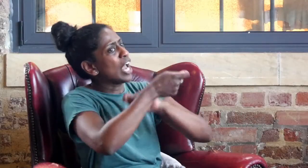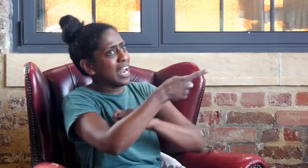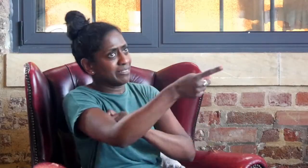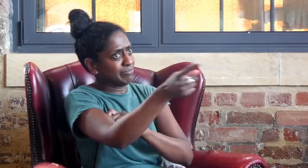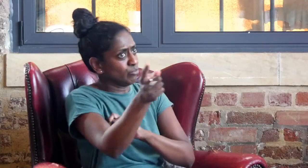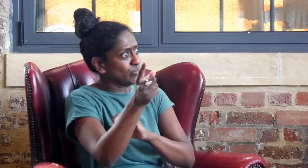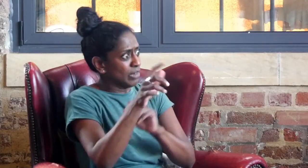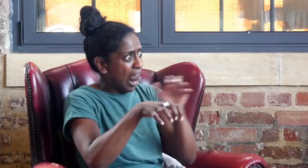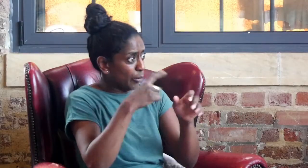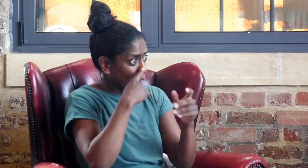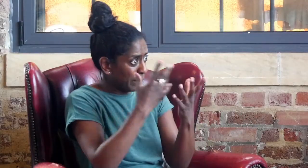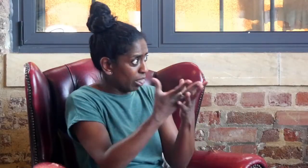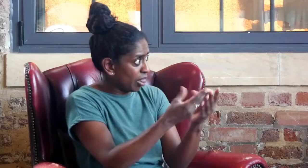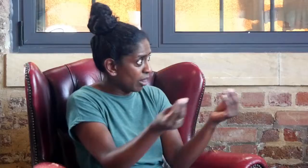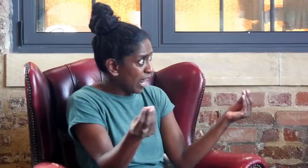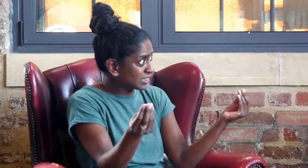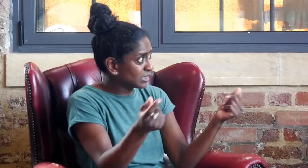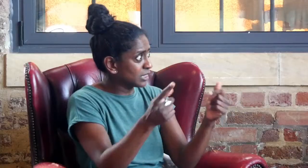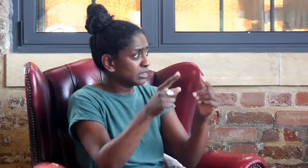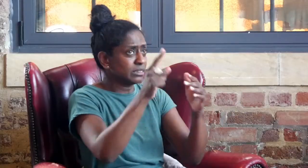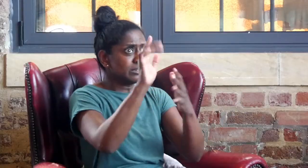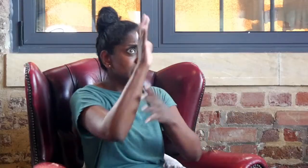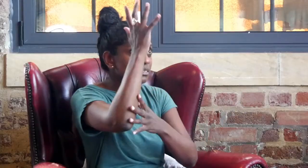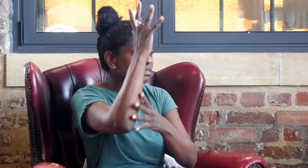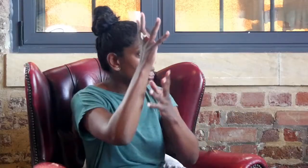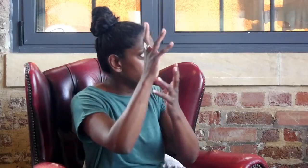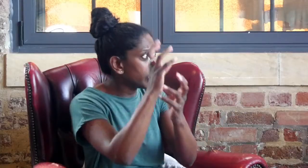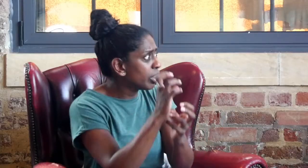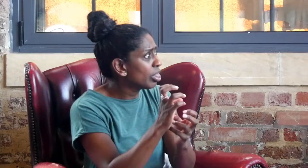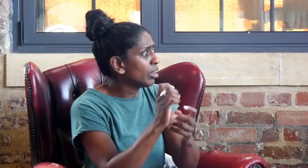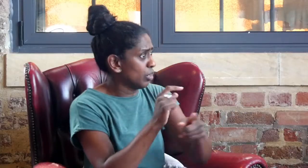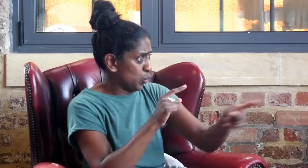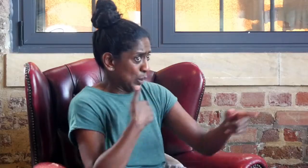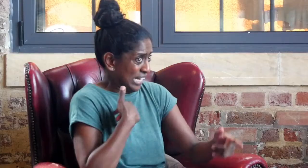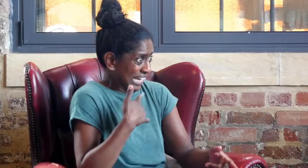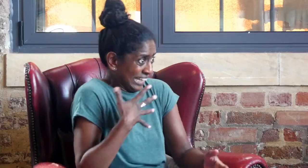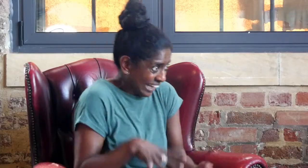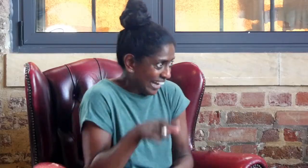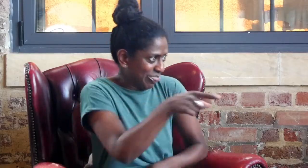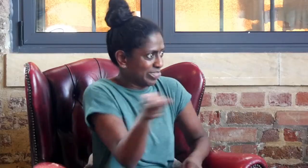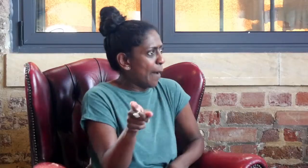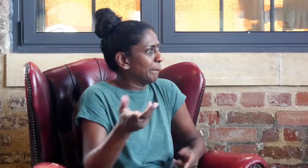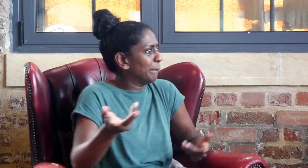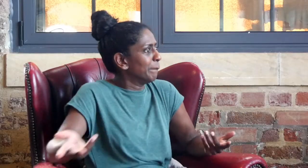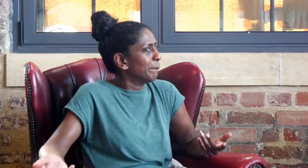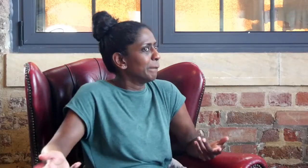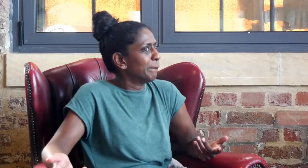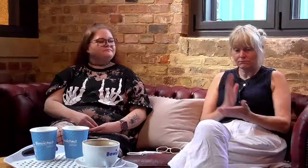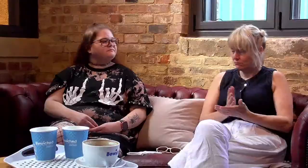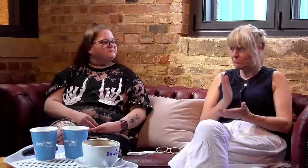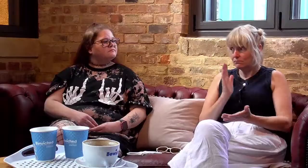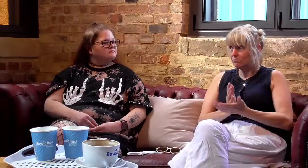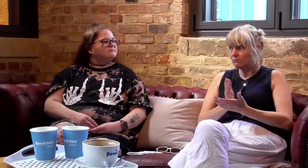we're in 2025, and I think we're a bit concerned about climate change, trees dying, animals